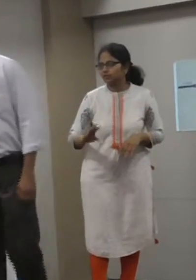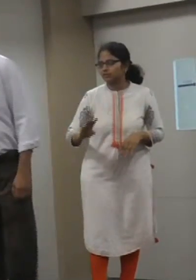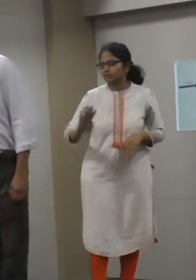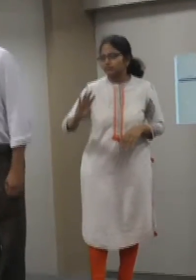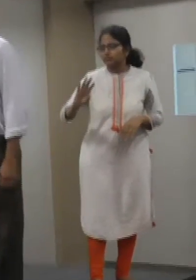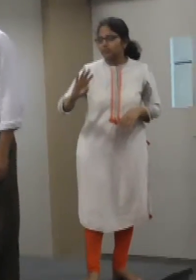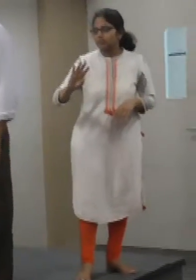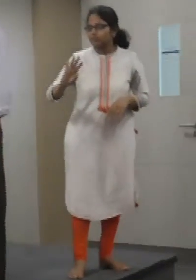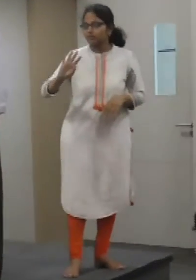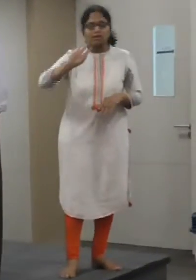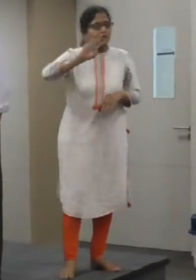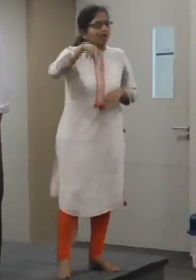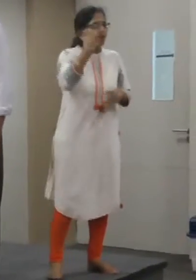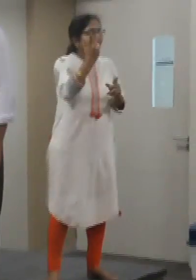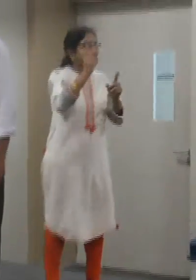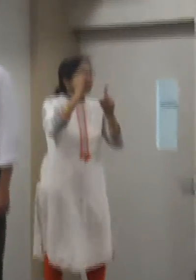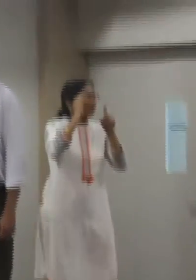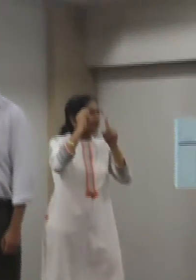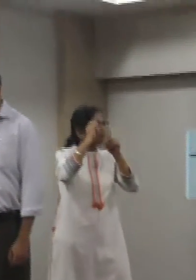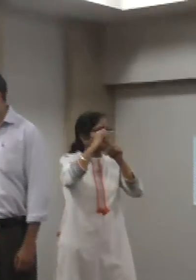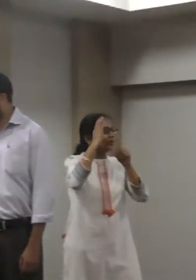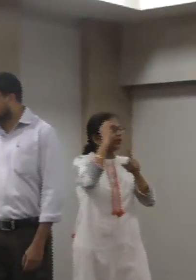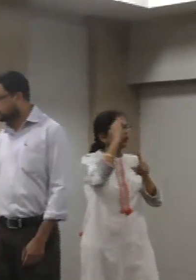Then you will go to PO2,